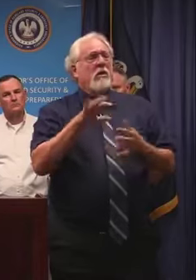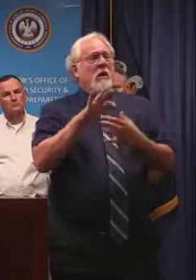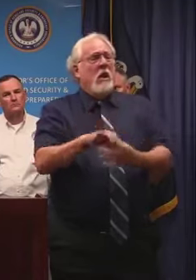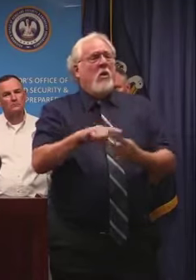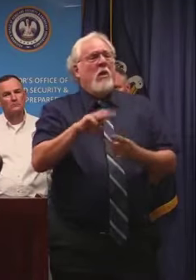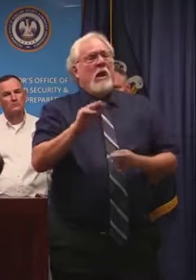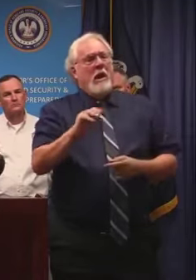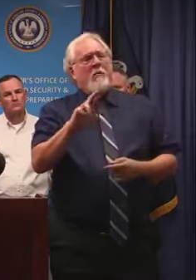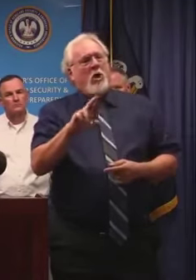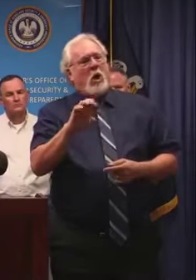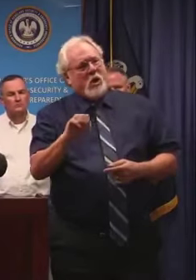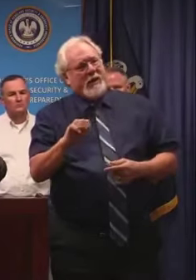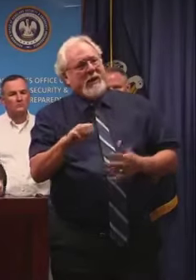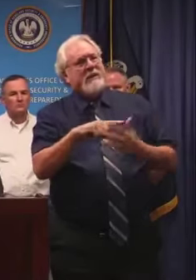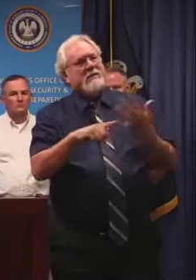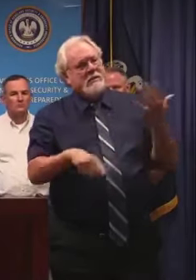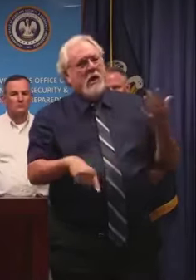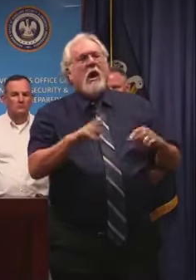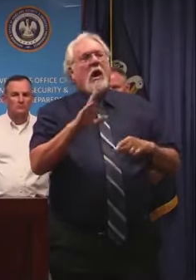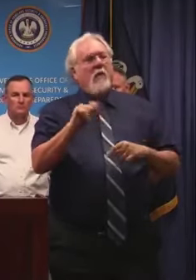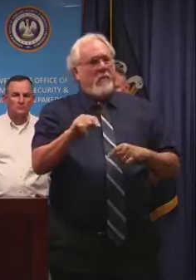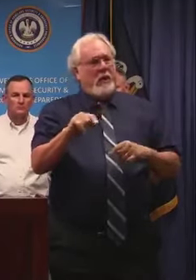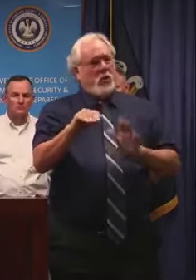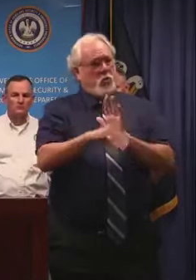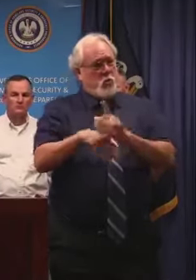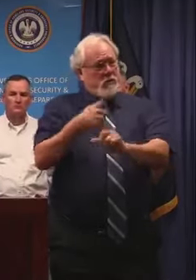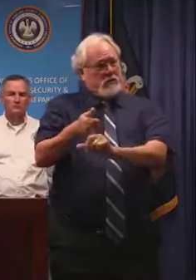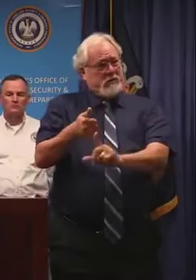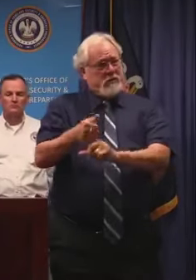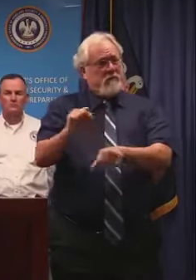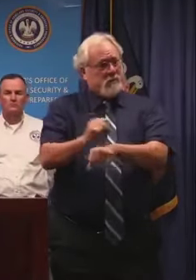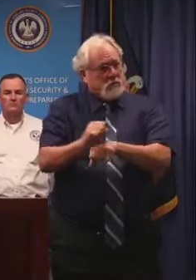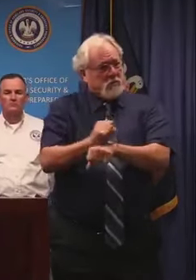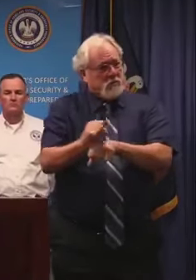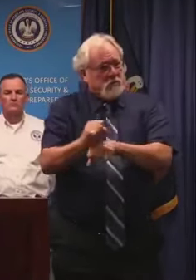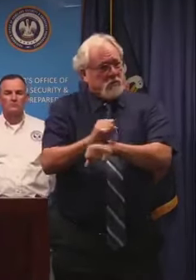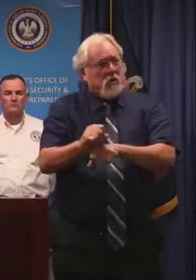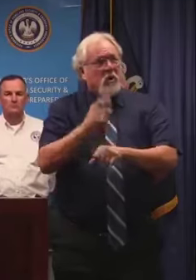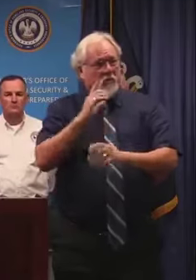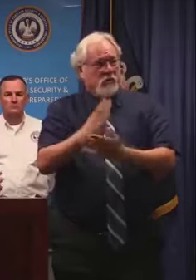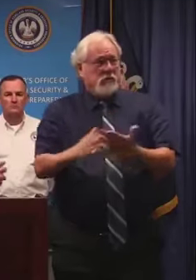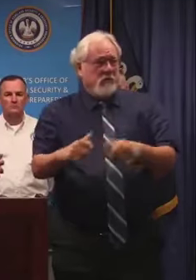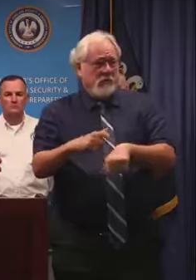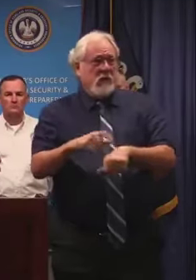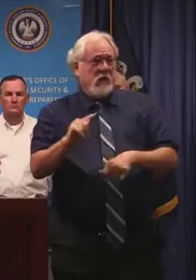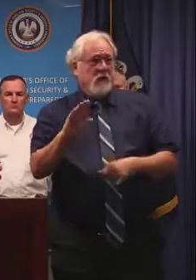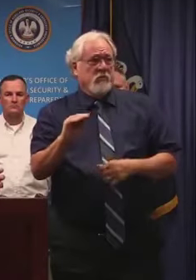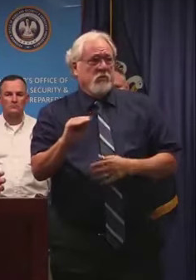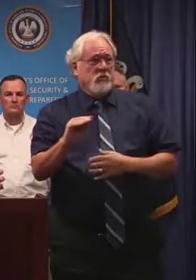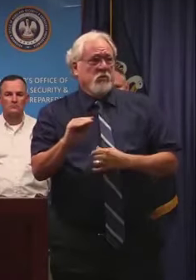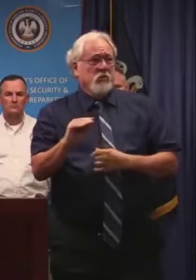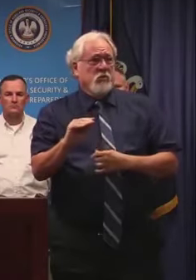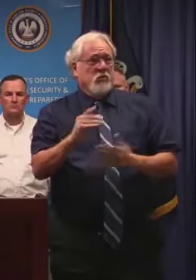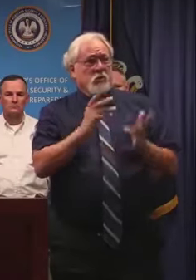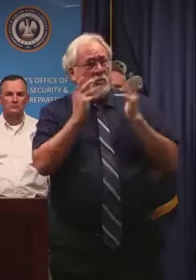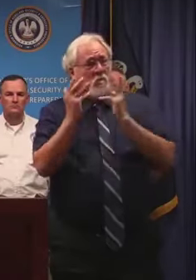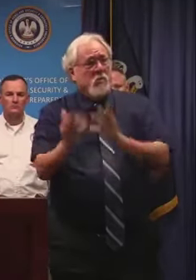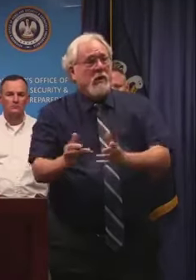MREs and things Okay. like that. But the city of New Orleans has been working for some time to bring